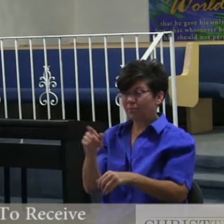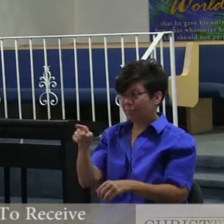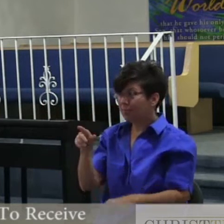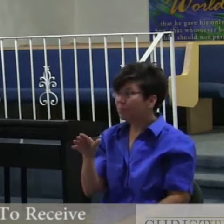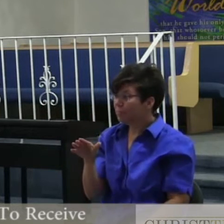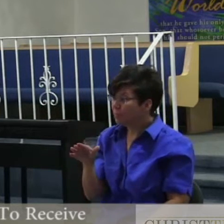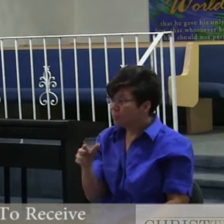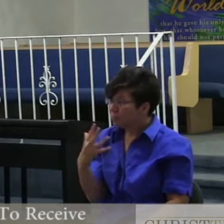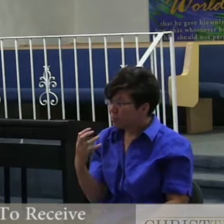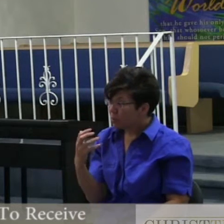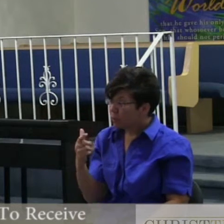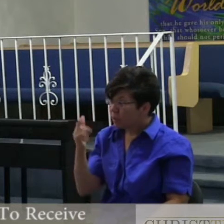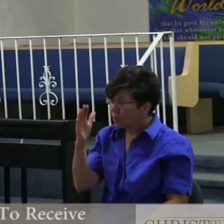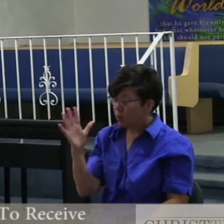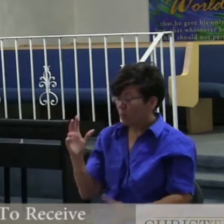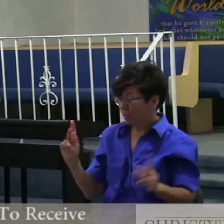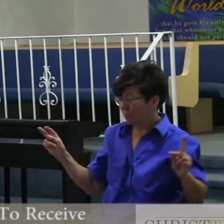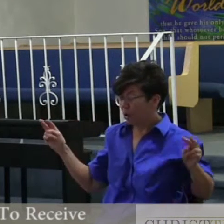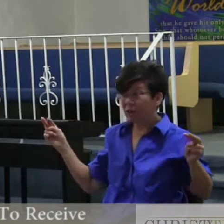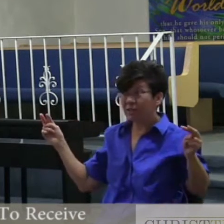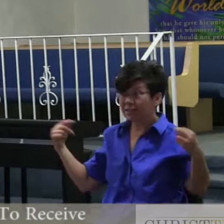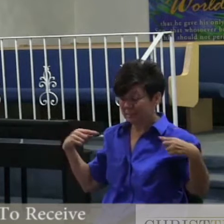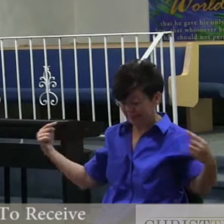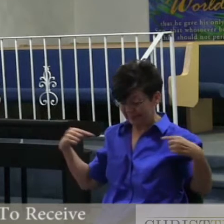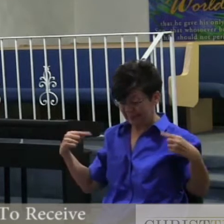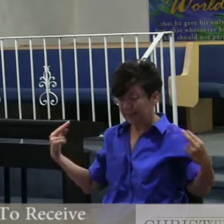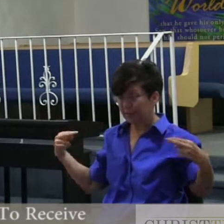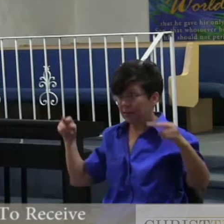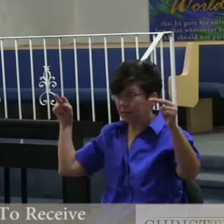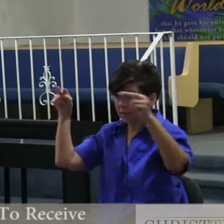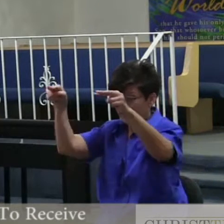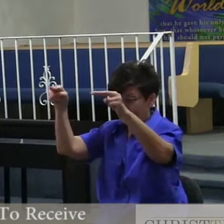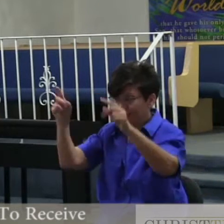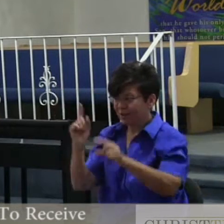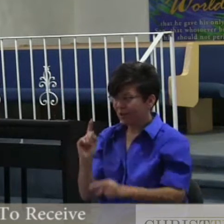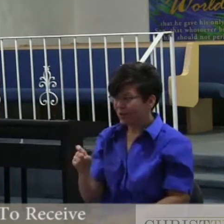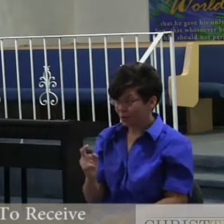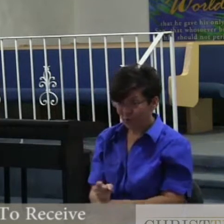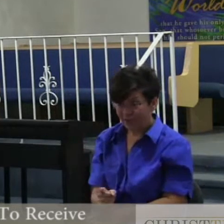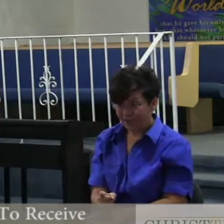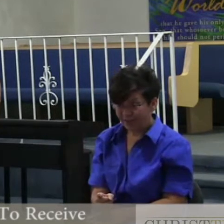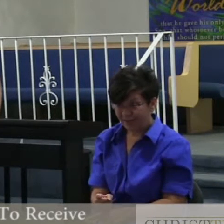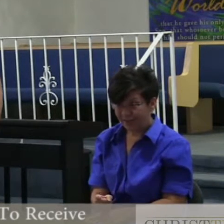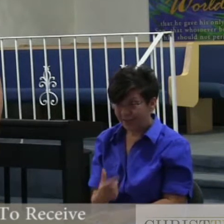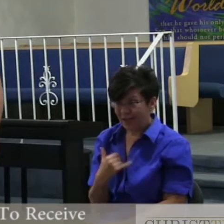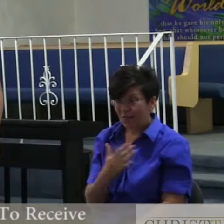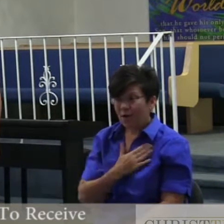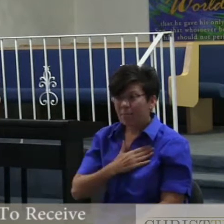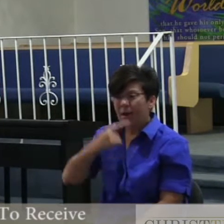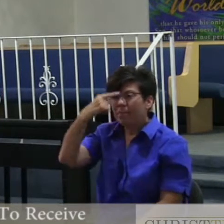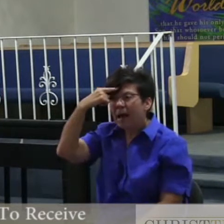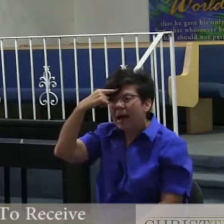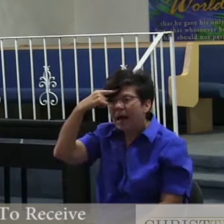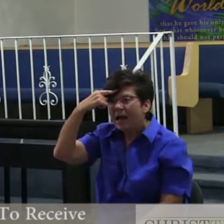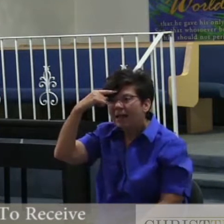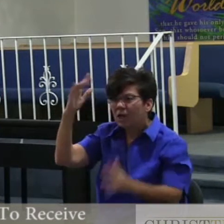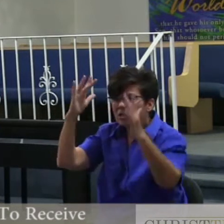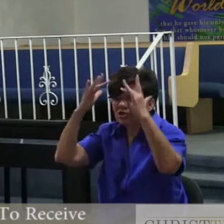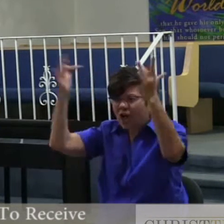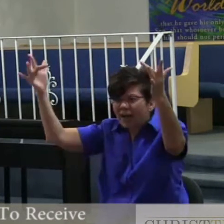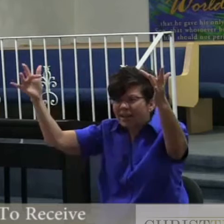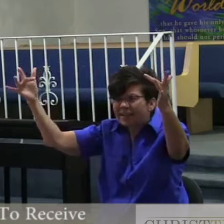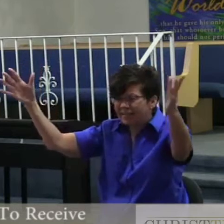want God. We want people to see God in our lives, don't we? I want my light shining everywhere I